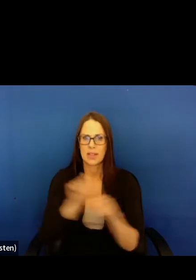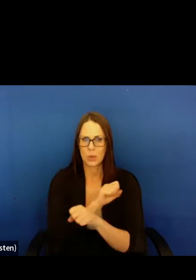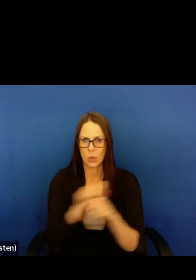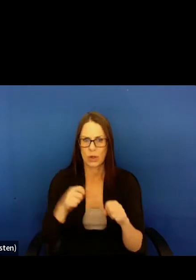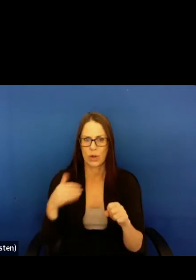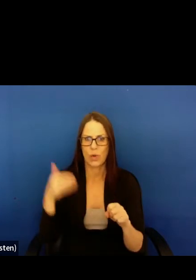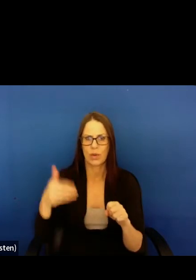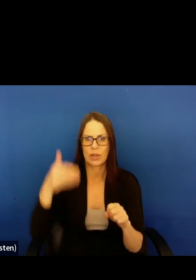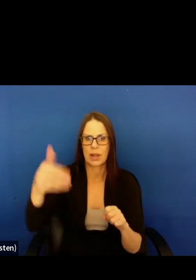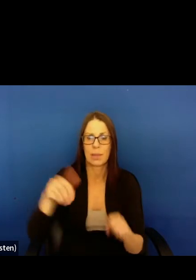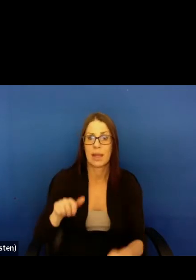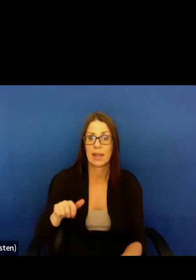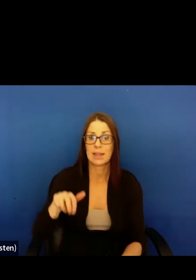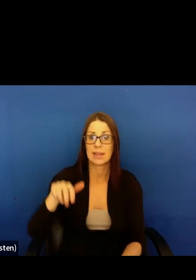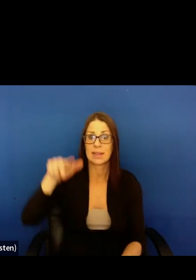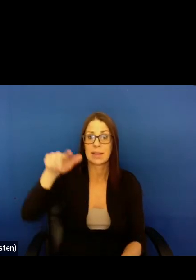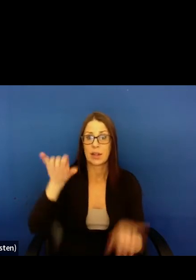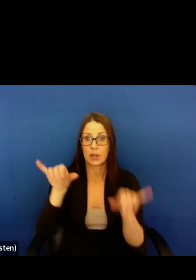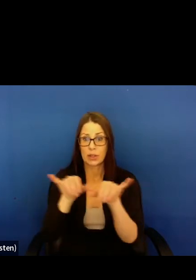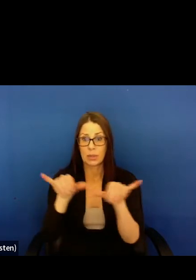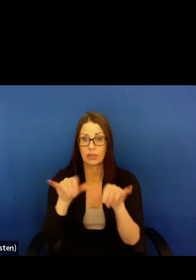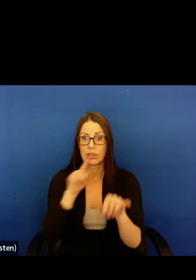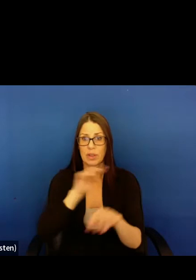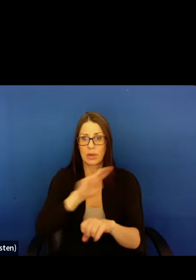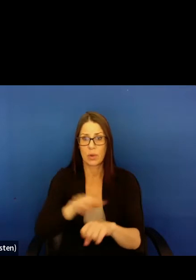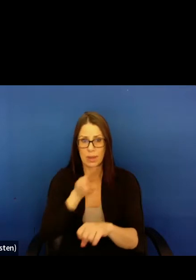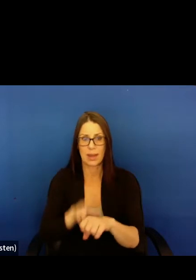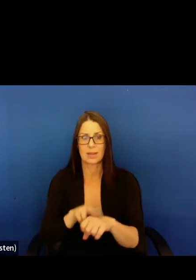Stair dimensions are normalized. The